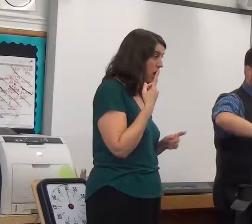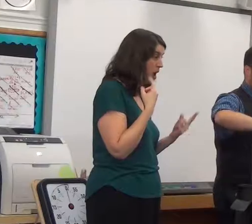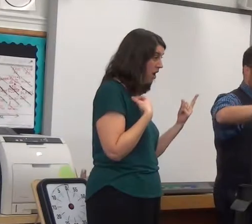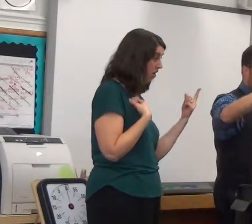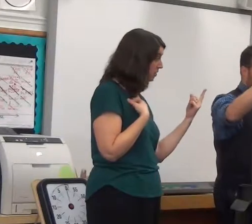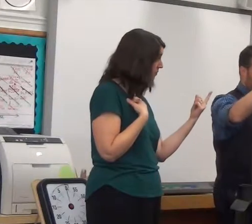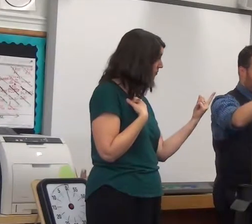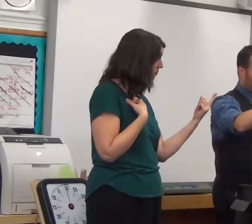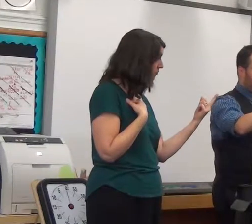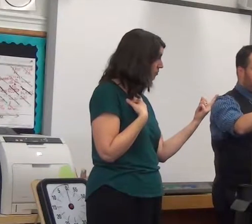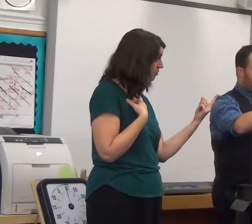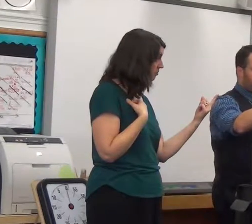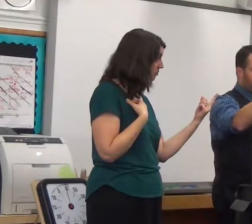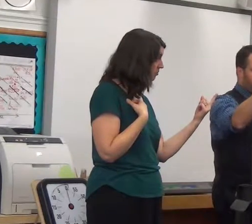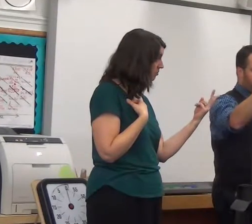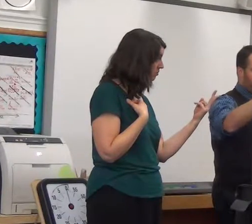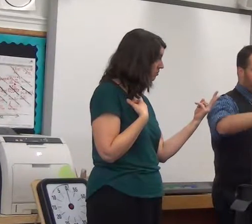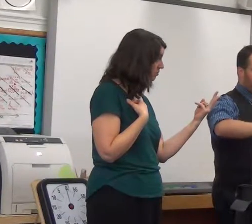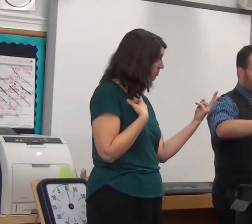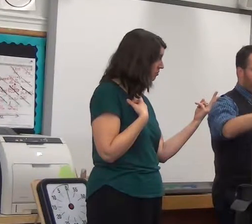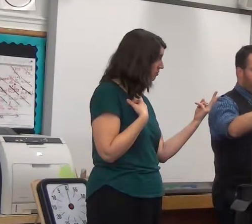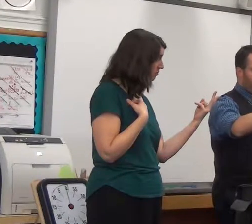there.